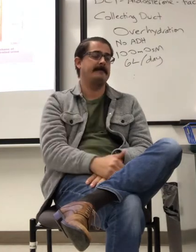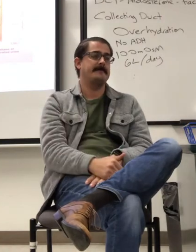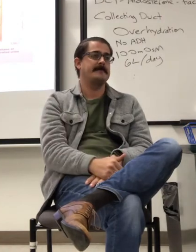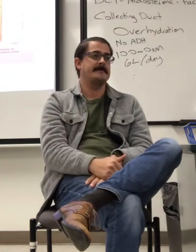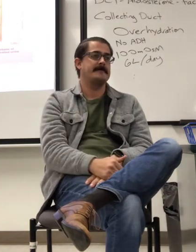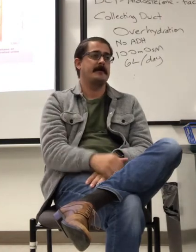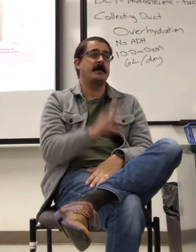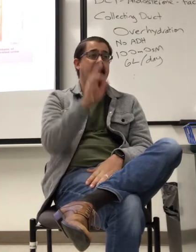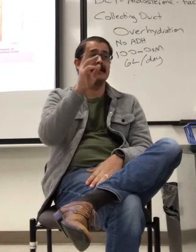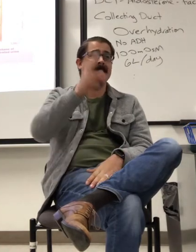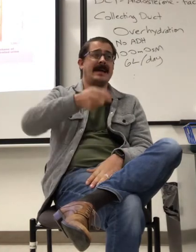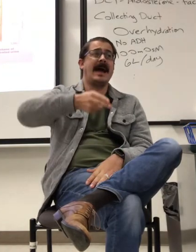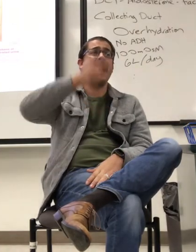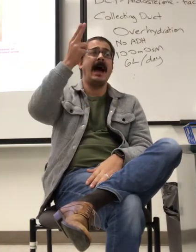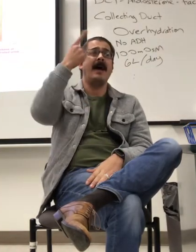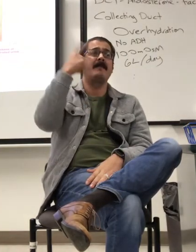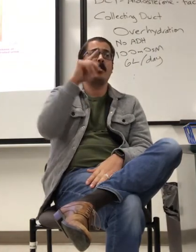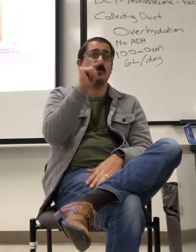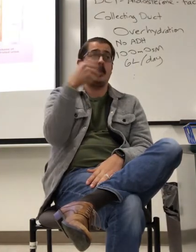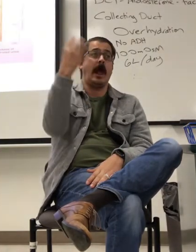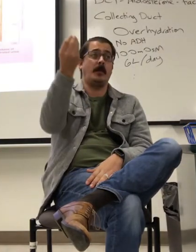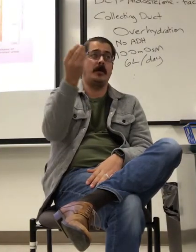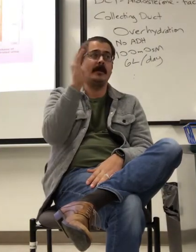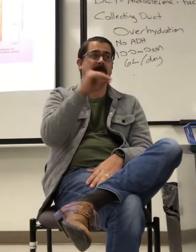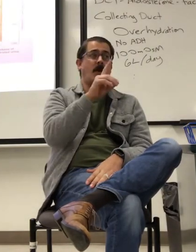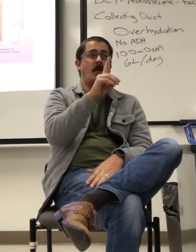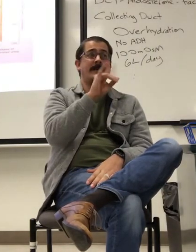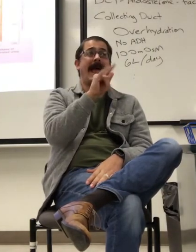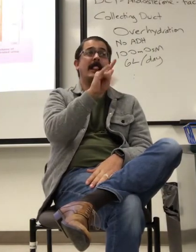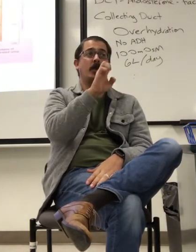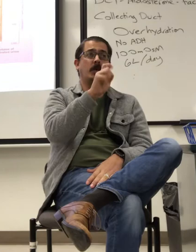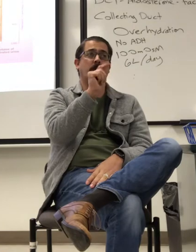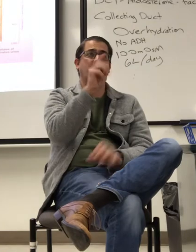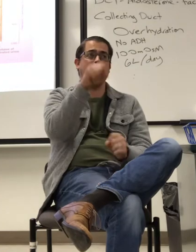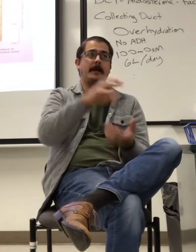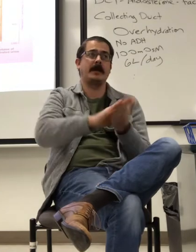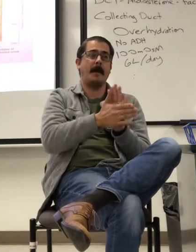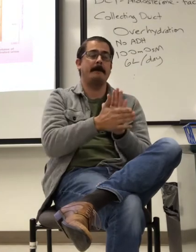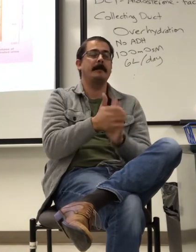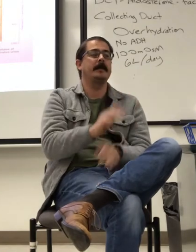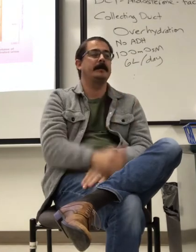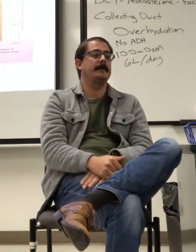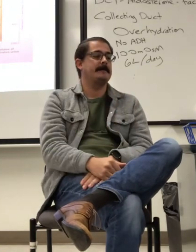Okay, so that's the high end of urine output. That's how dilute the urine can get. In a state of,